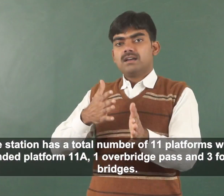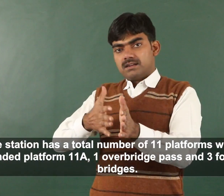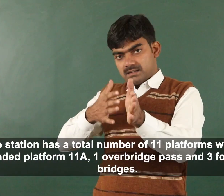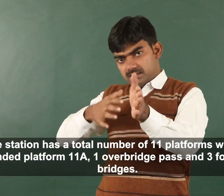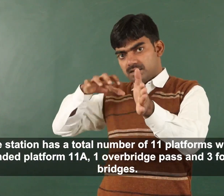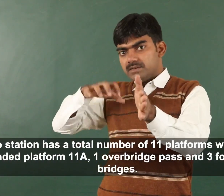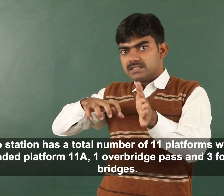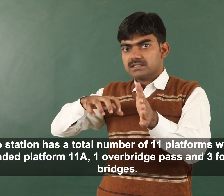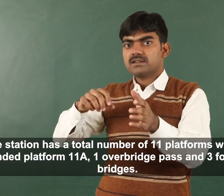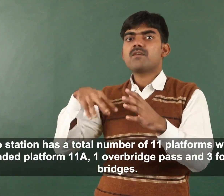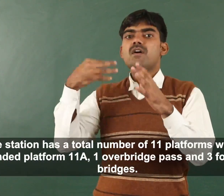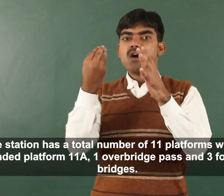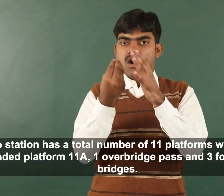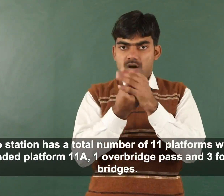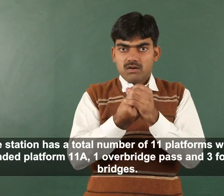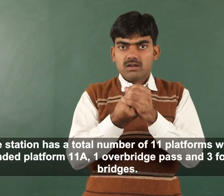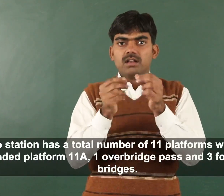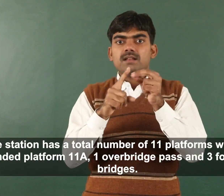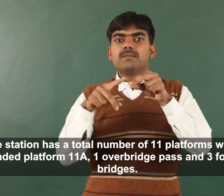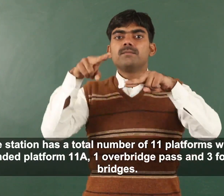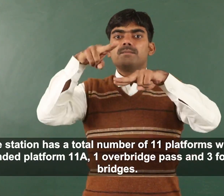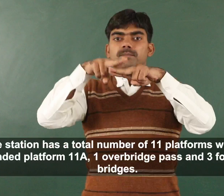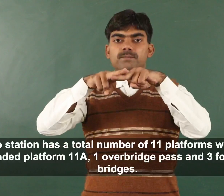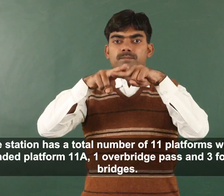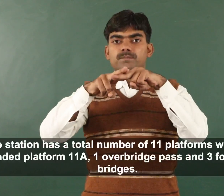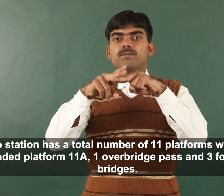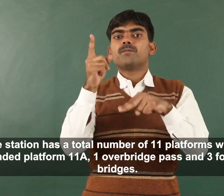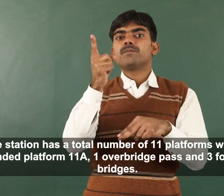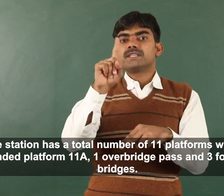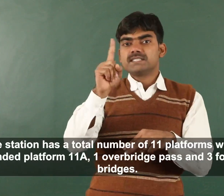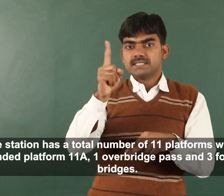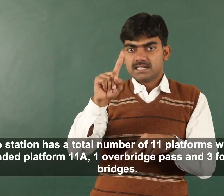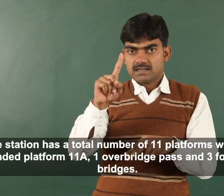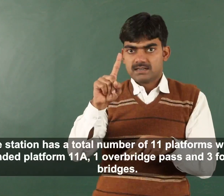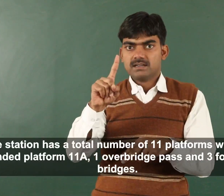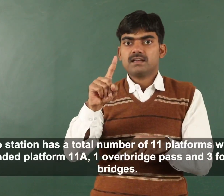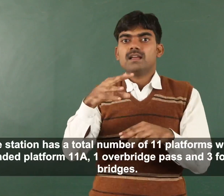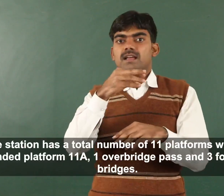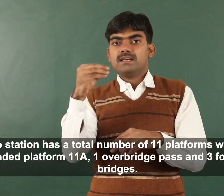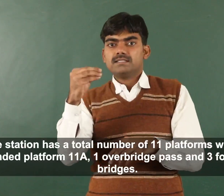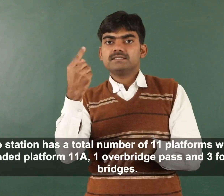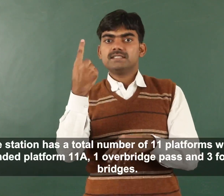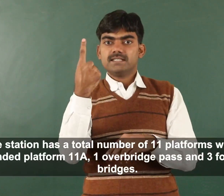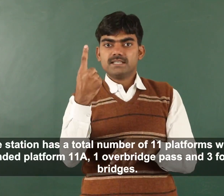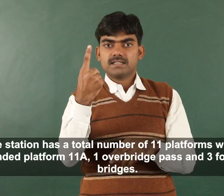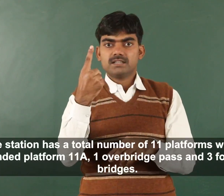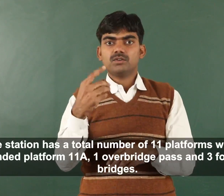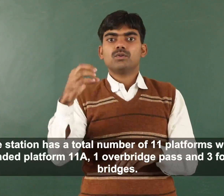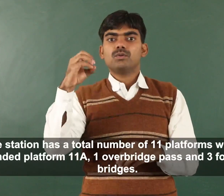The station has a total number of 11 platforms with an extended platform 11A,